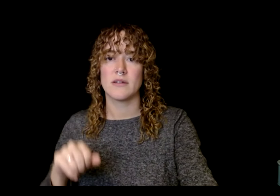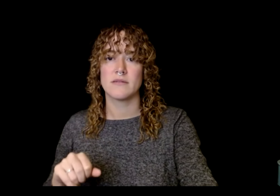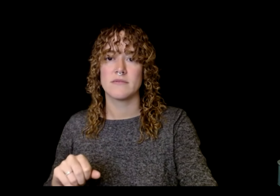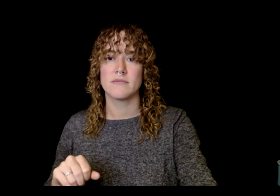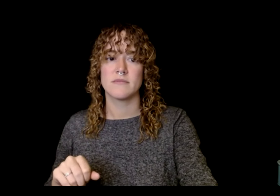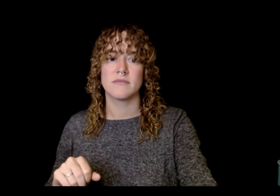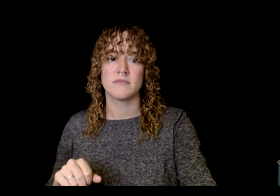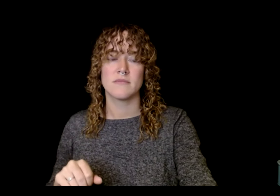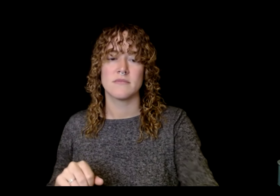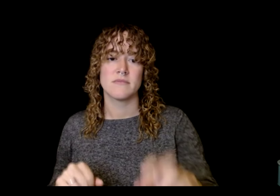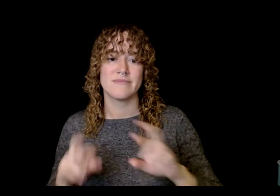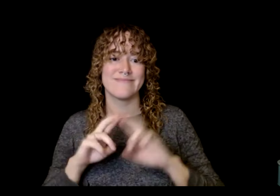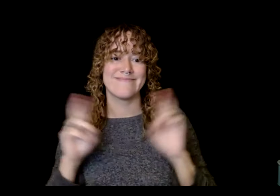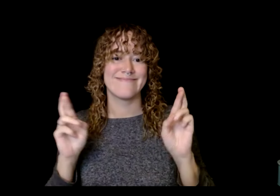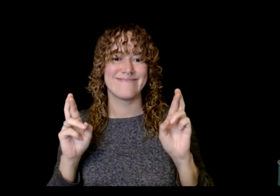describe